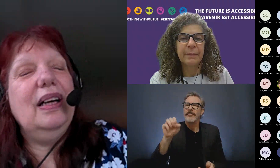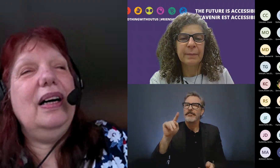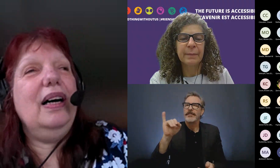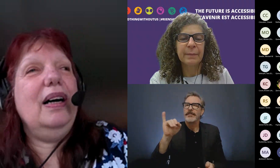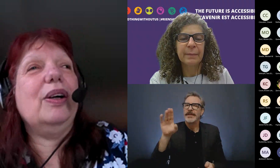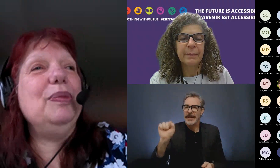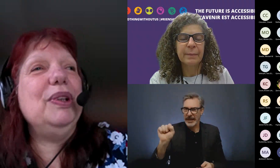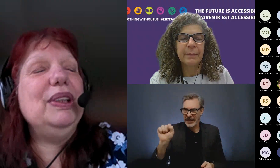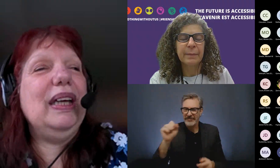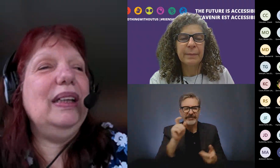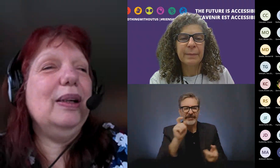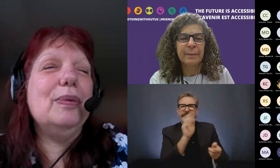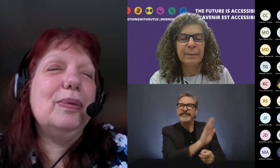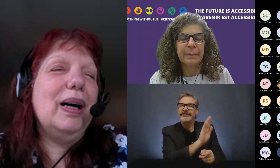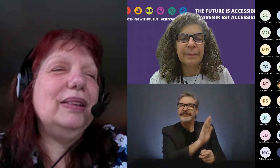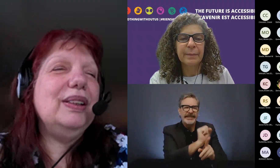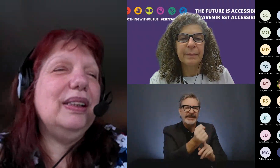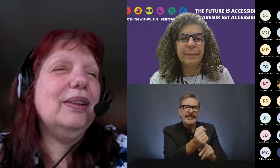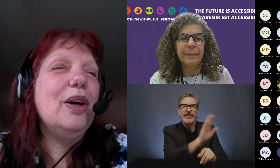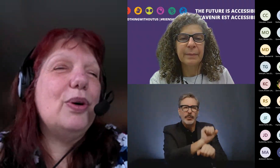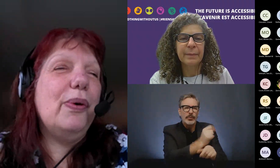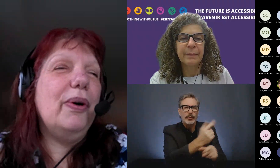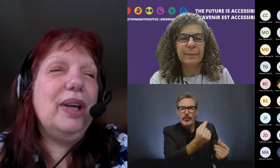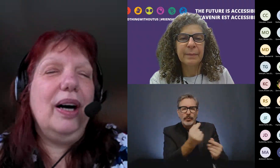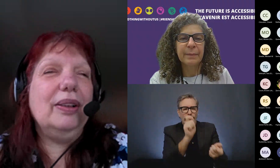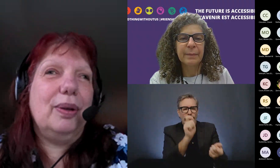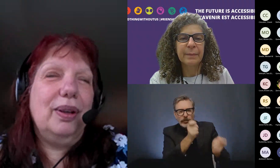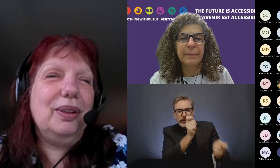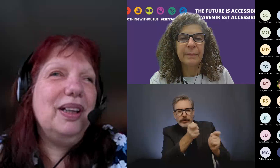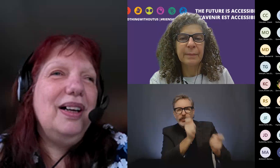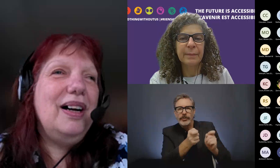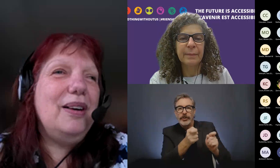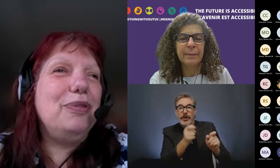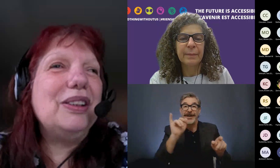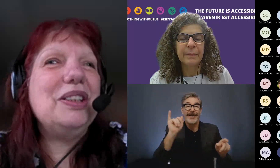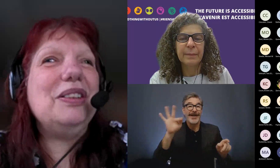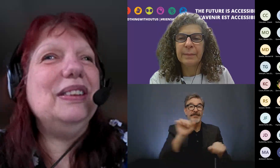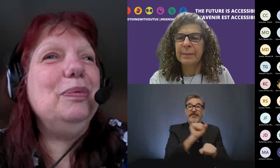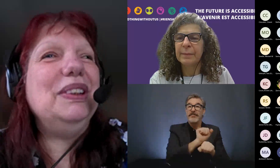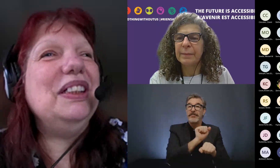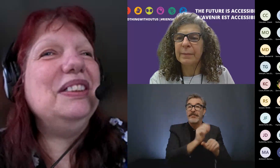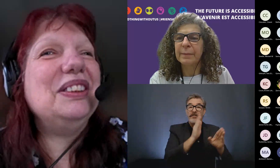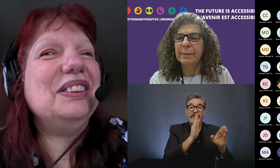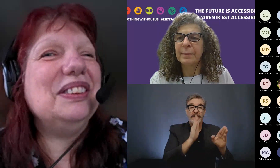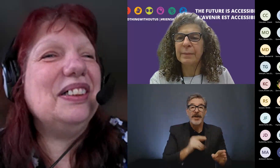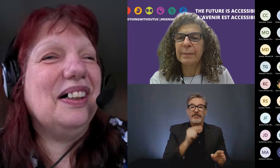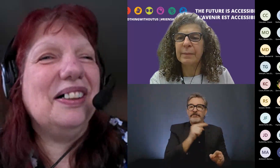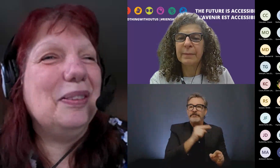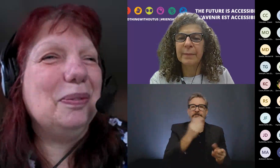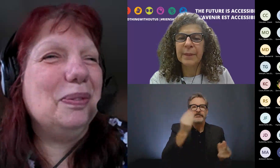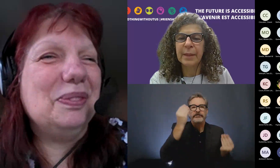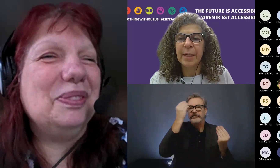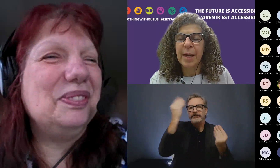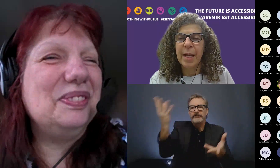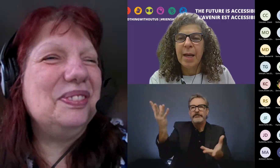isn't communicating what their quote unquote functional limitations